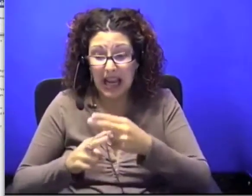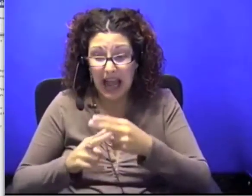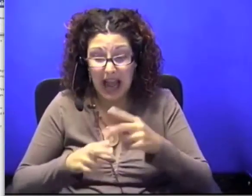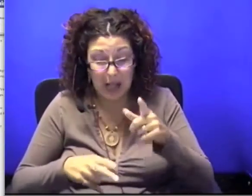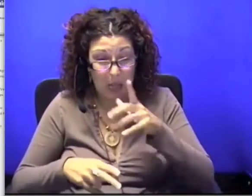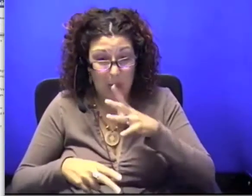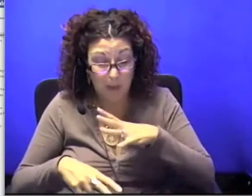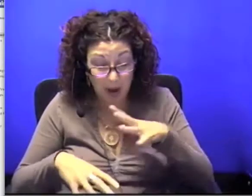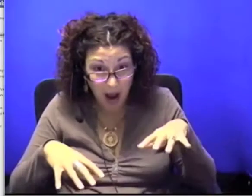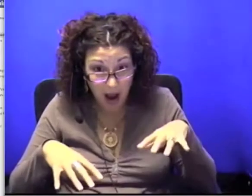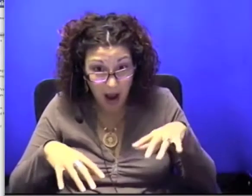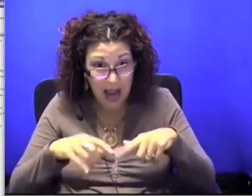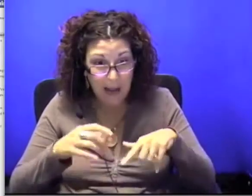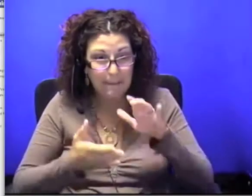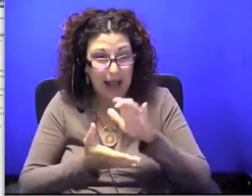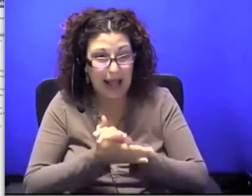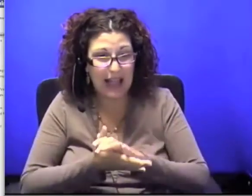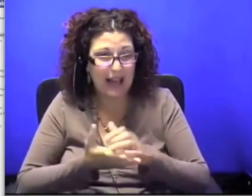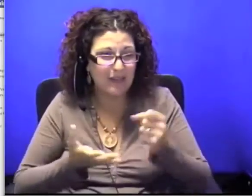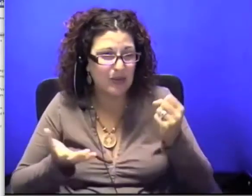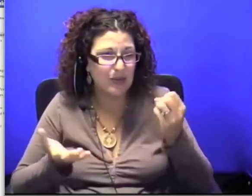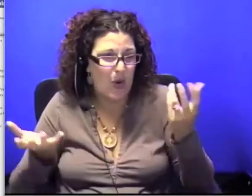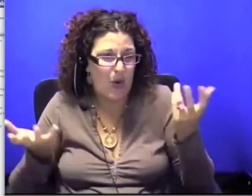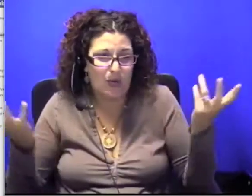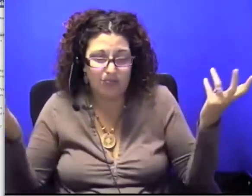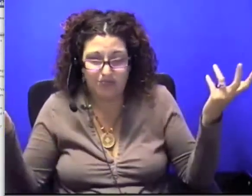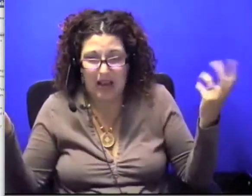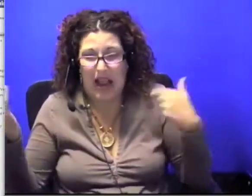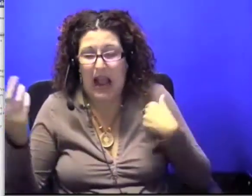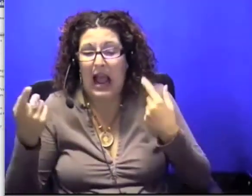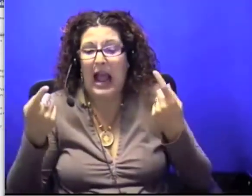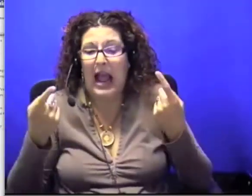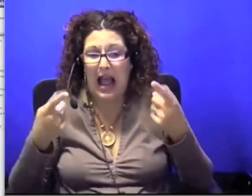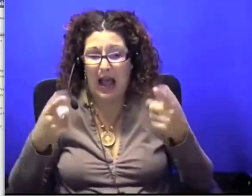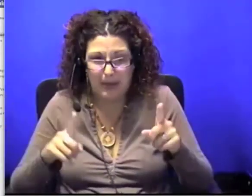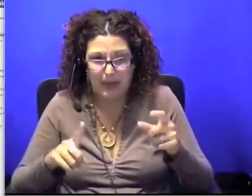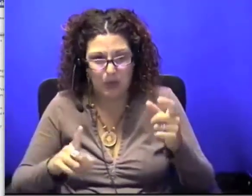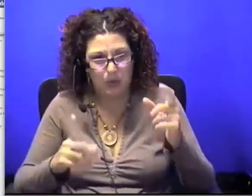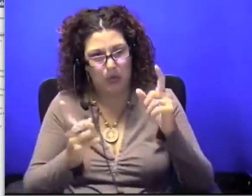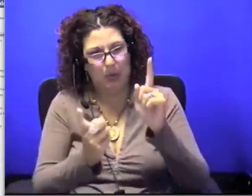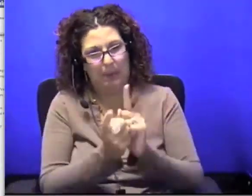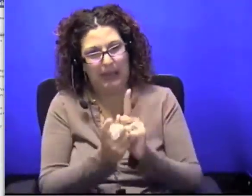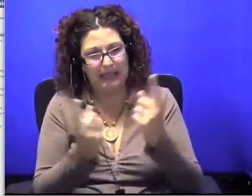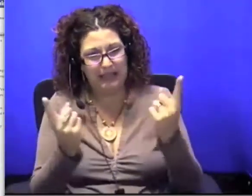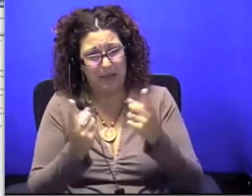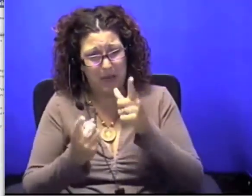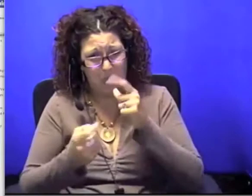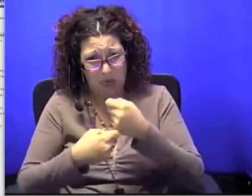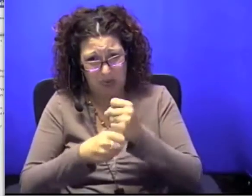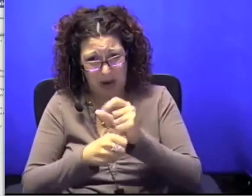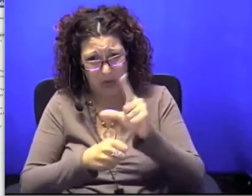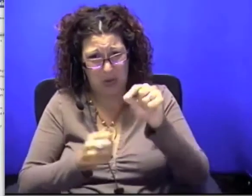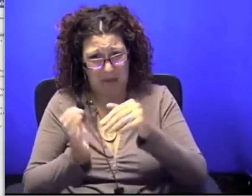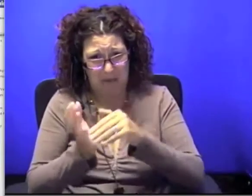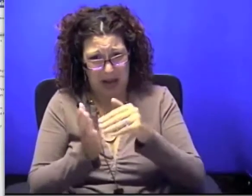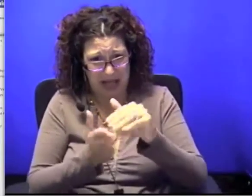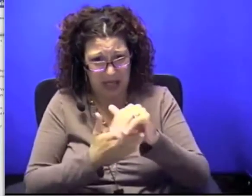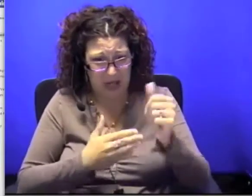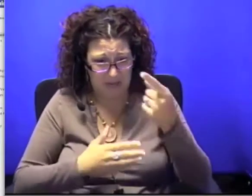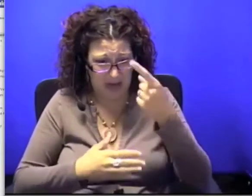it was just I stumble across someone who's made $20 million because of